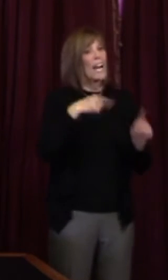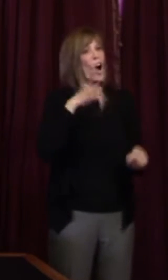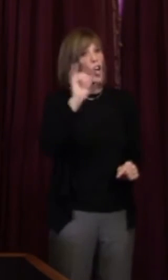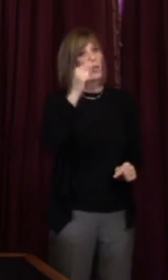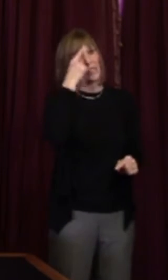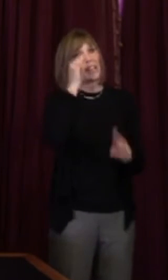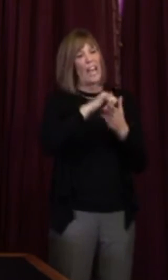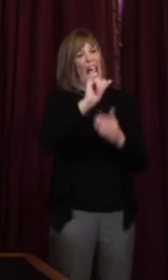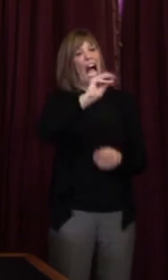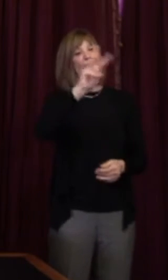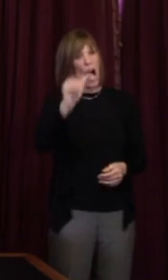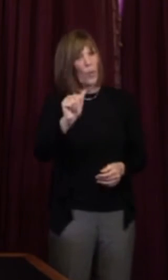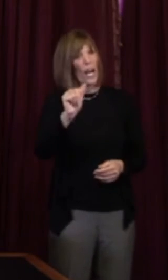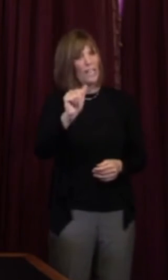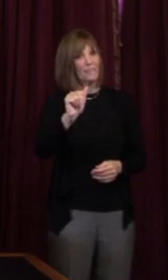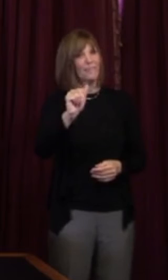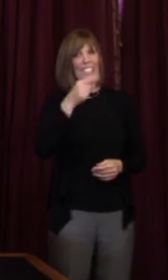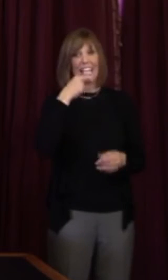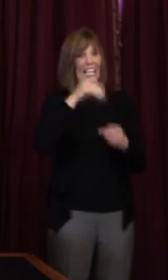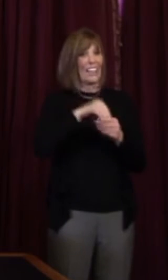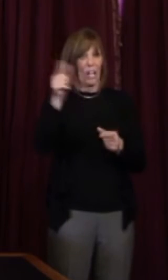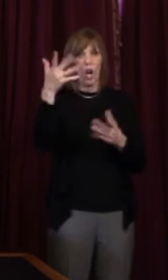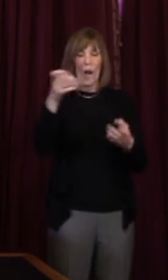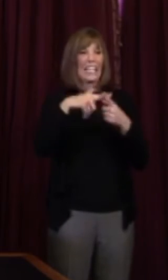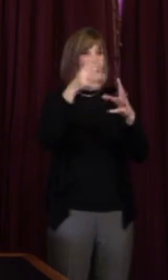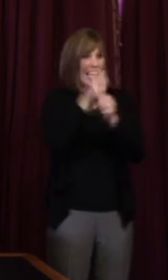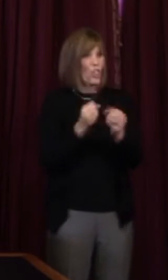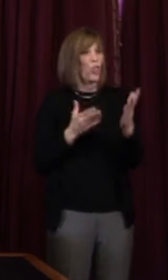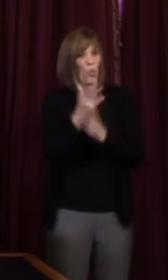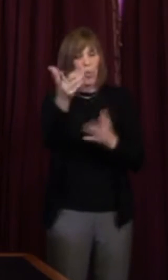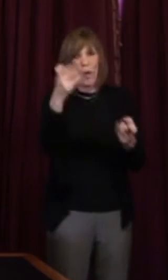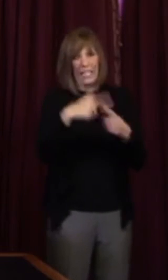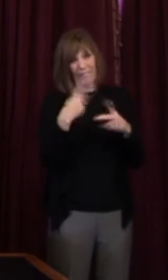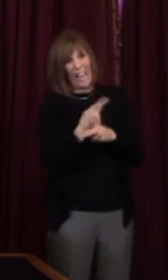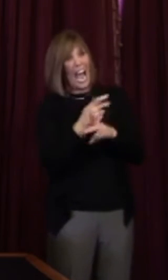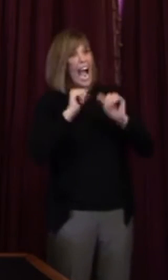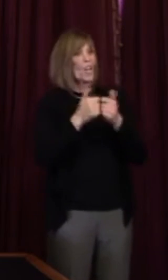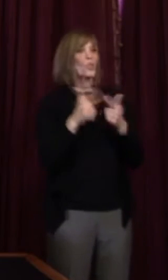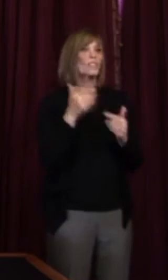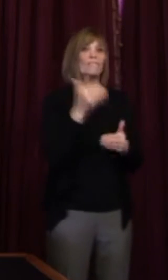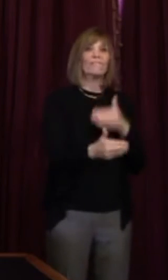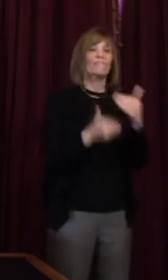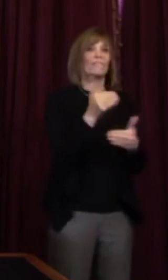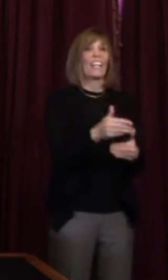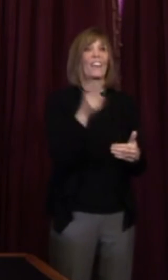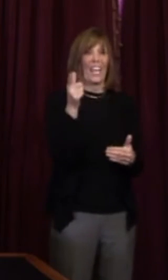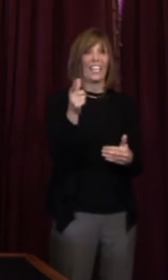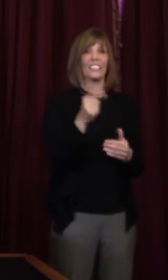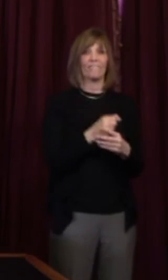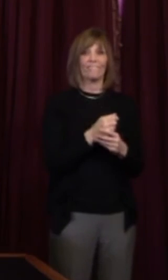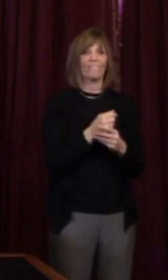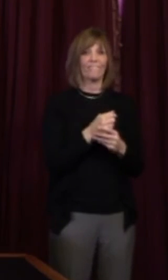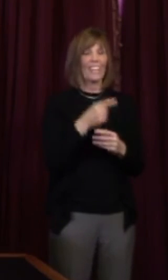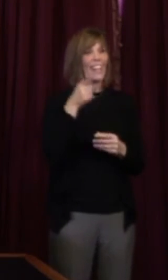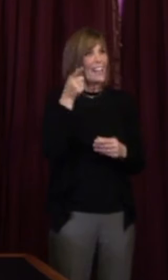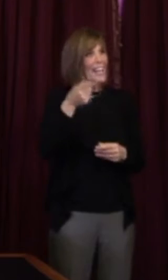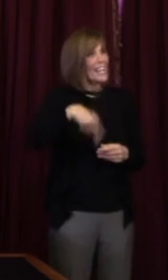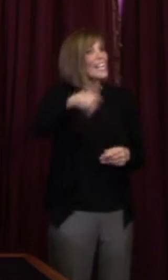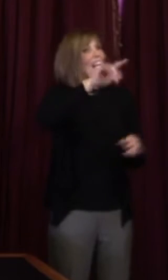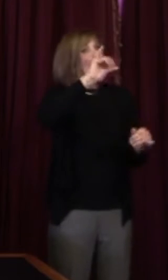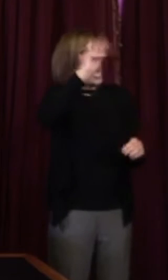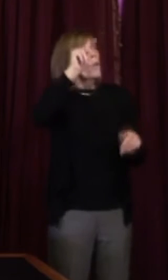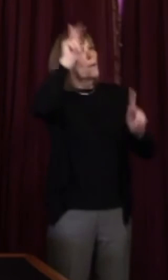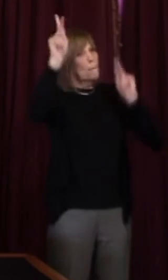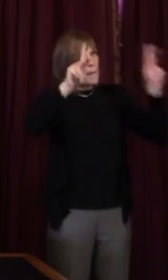think that Iowans said in this election, they want to get through it. They want to figure out a way to move on. They, you know, agree with how